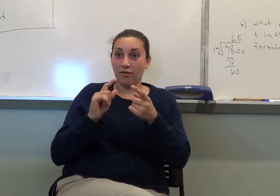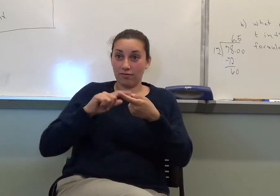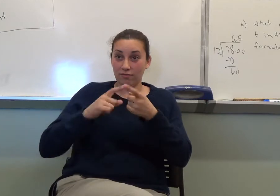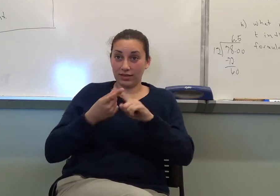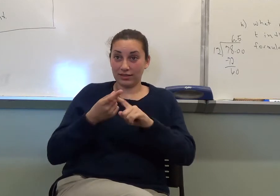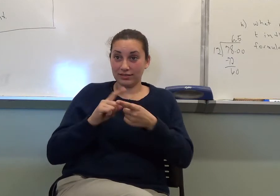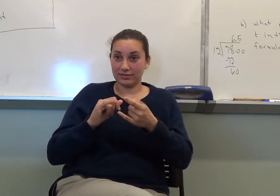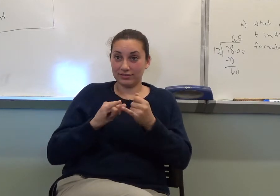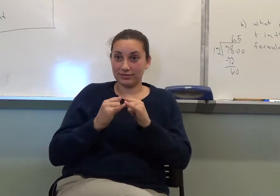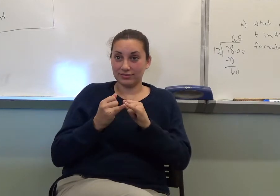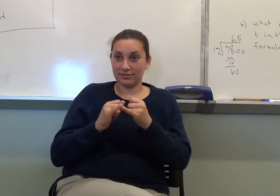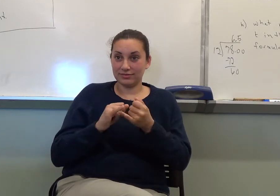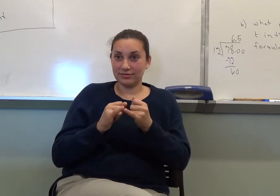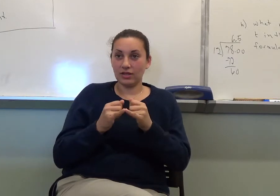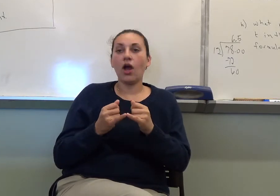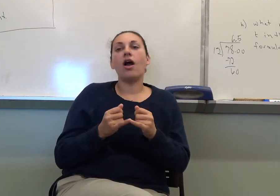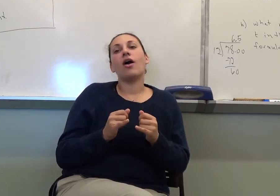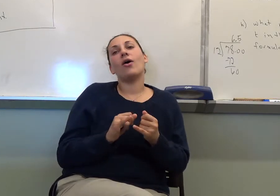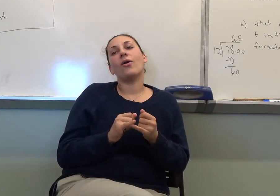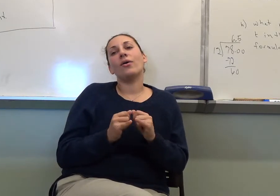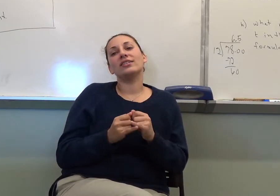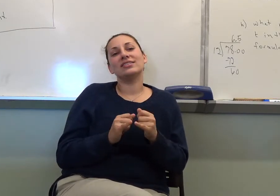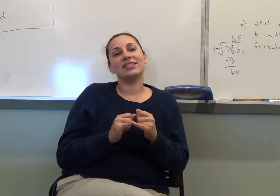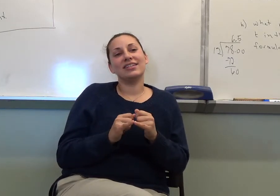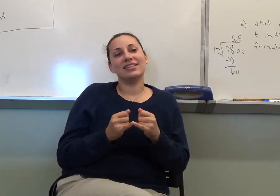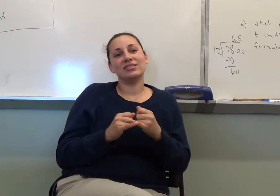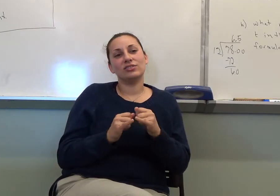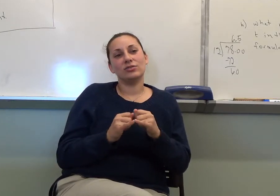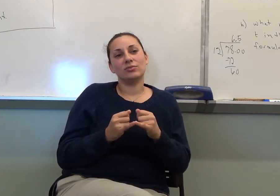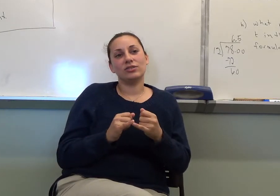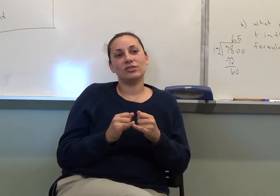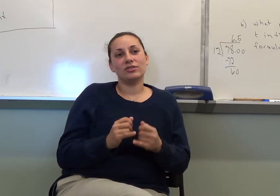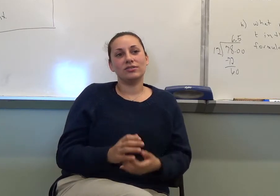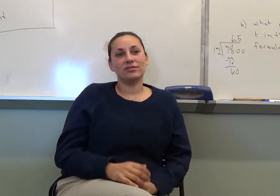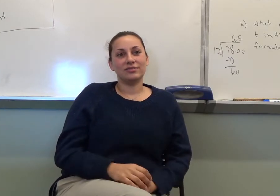And what do these other numbers mean? Well, R is still the annual